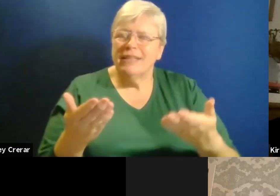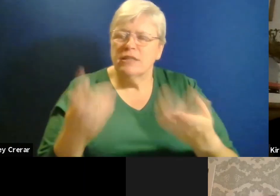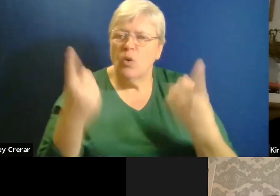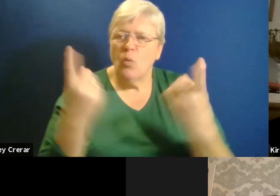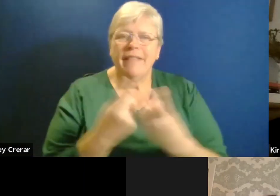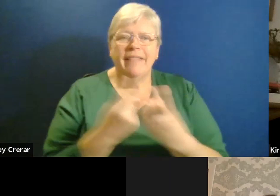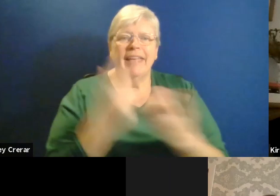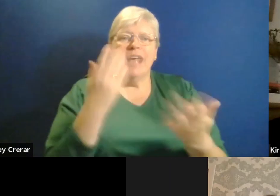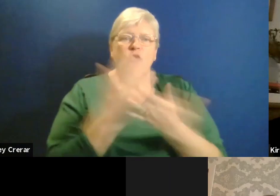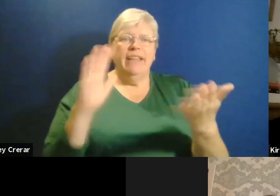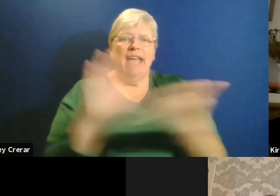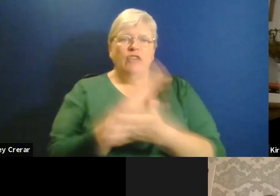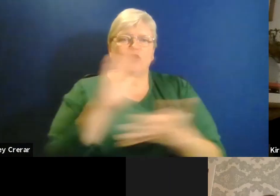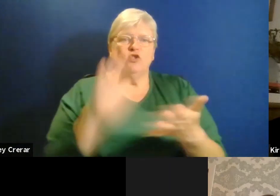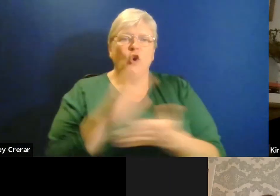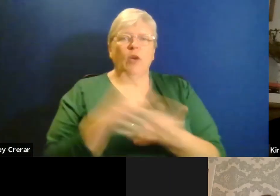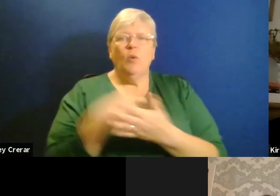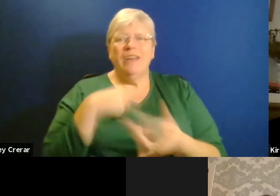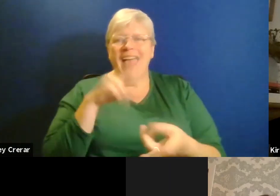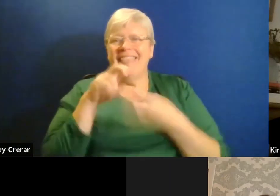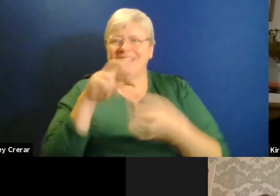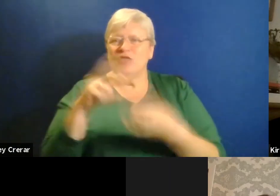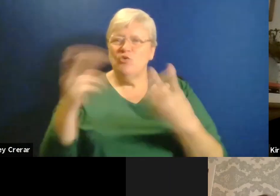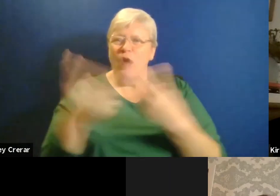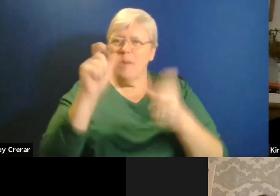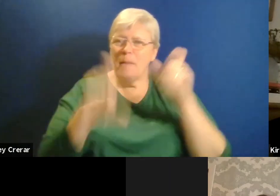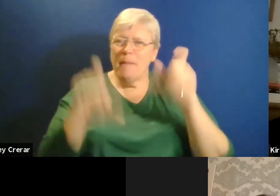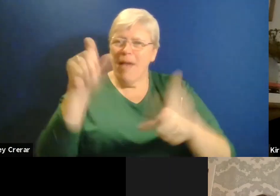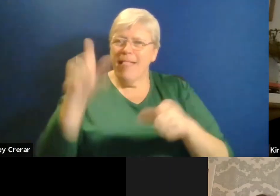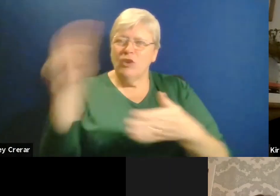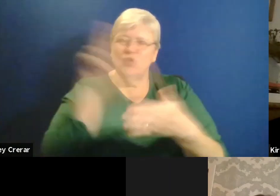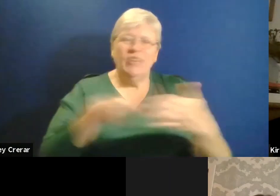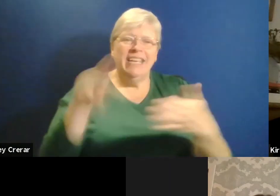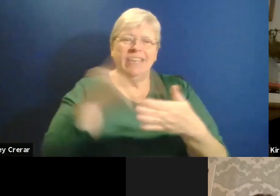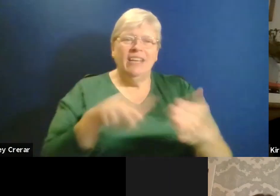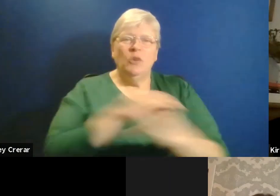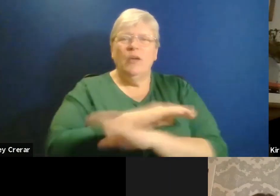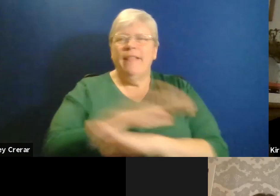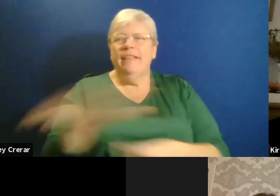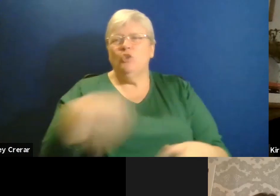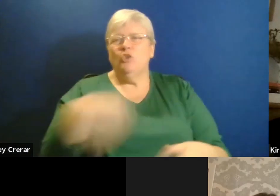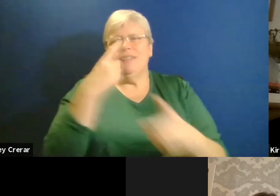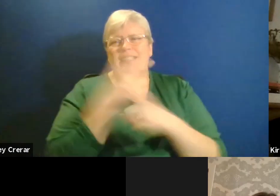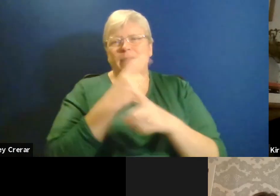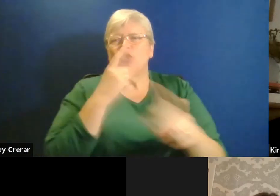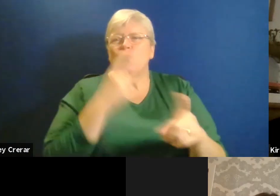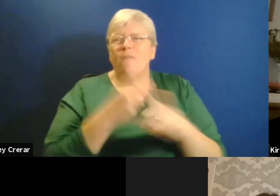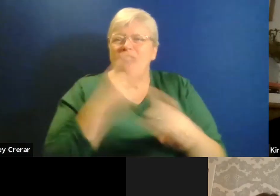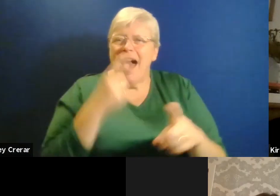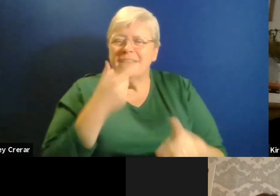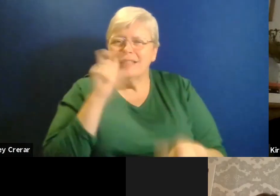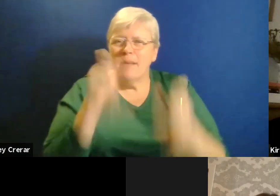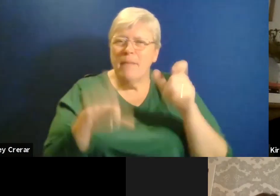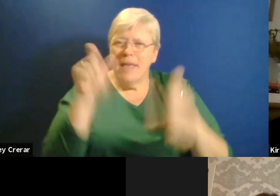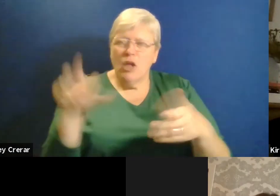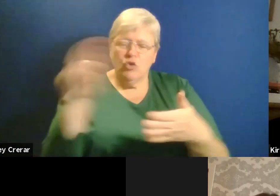I really enjoy when I listen to other people reading is when they don't speak too fast. I think people who are reading their